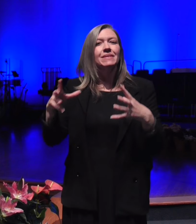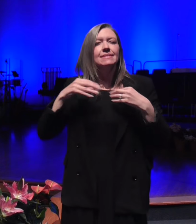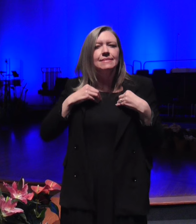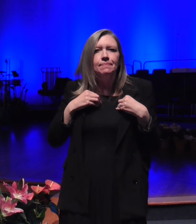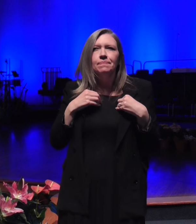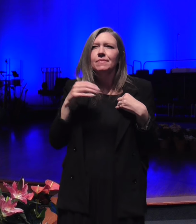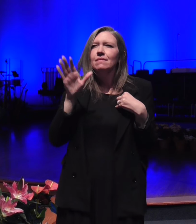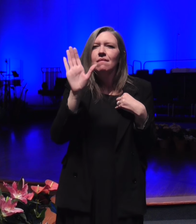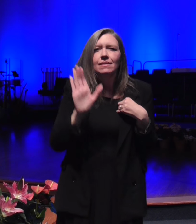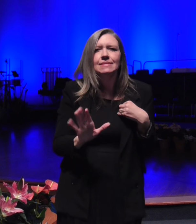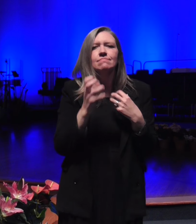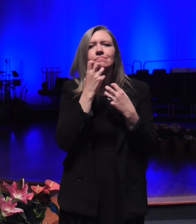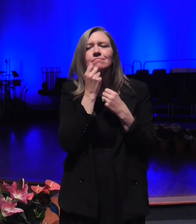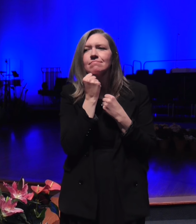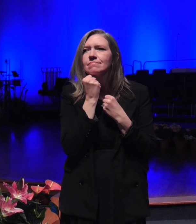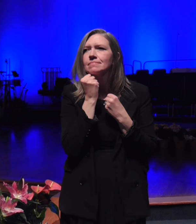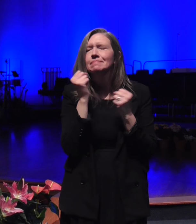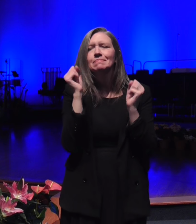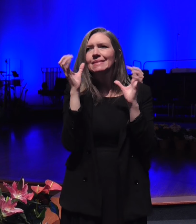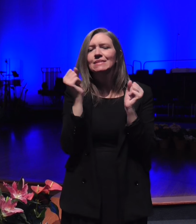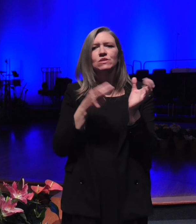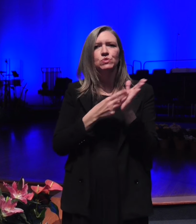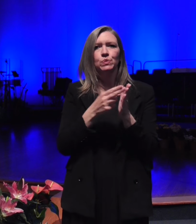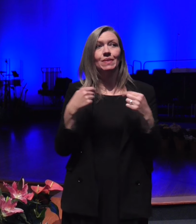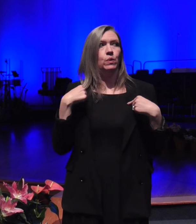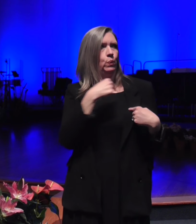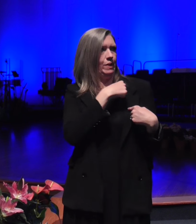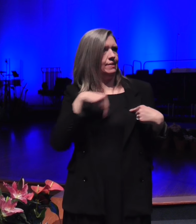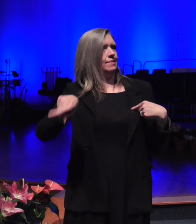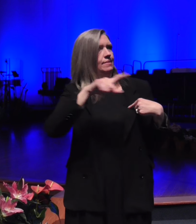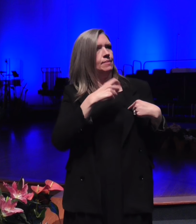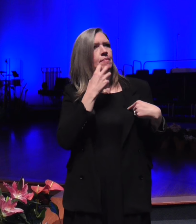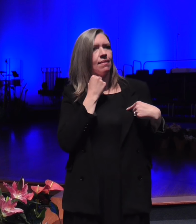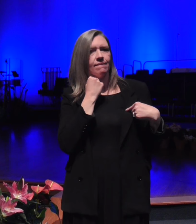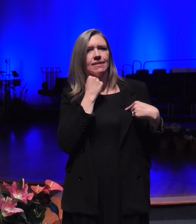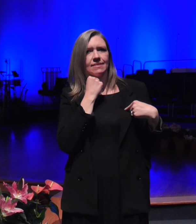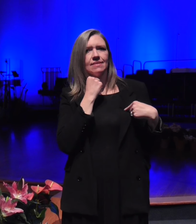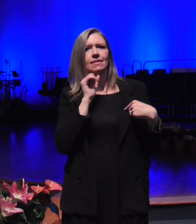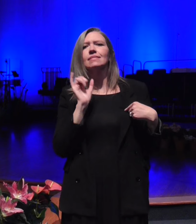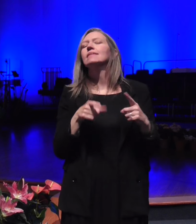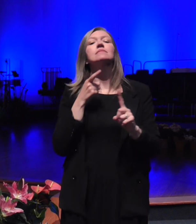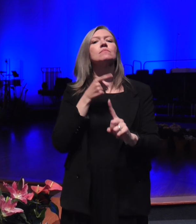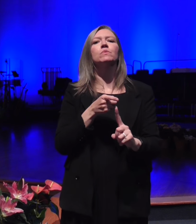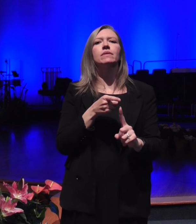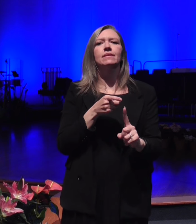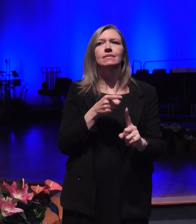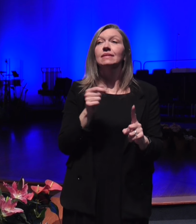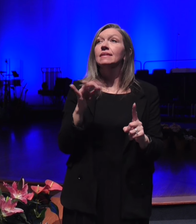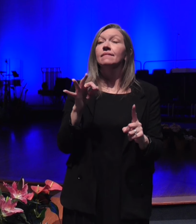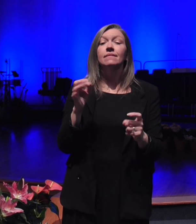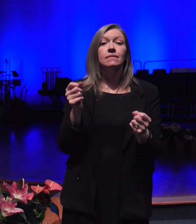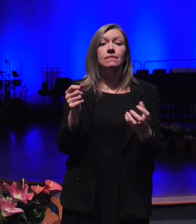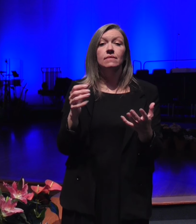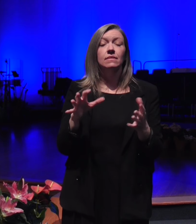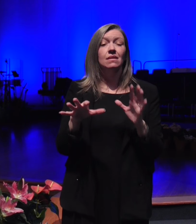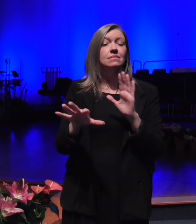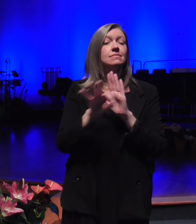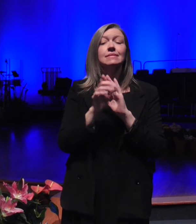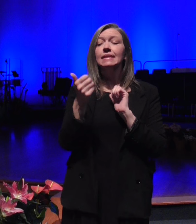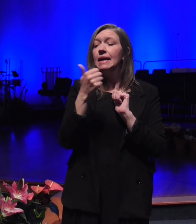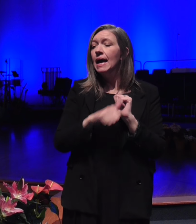and magnificent truth that we are beloved. And this is his main point, that if we get anything from the teachings of